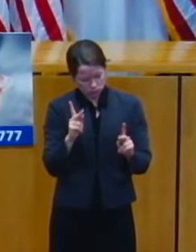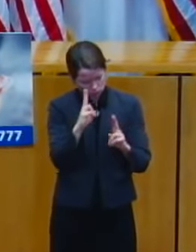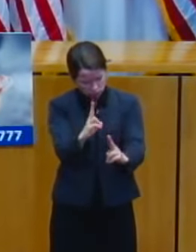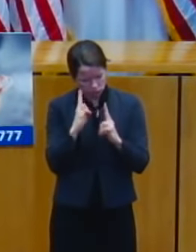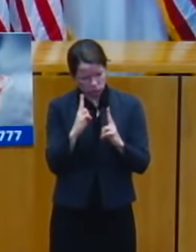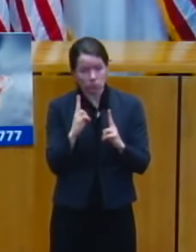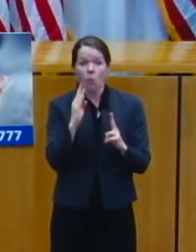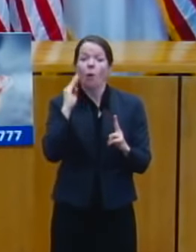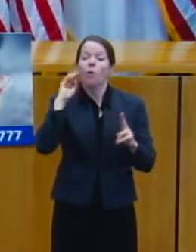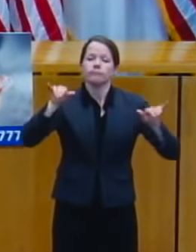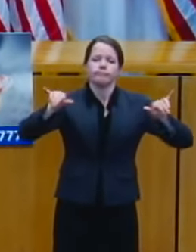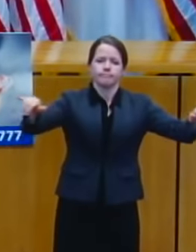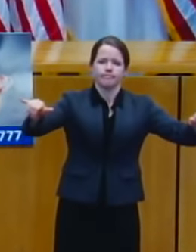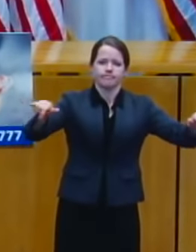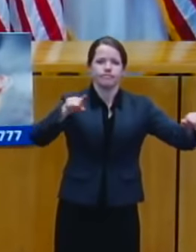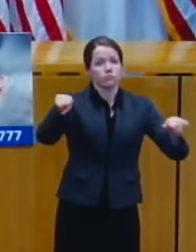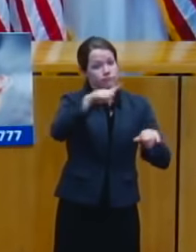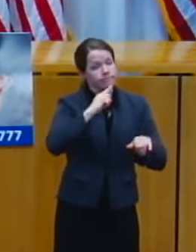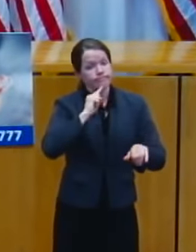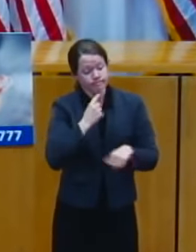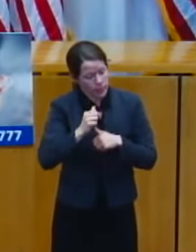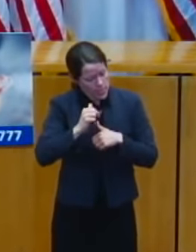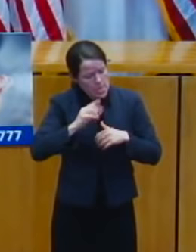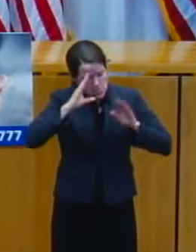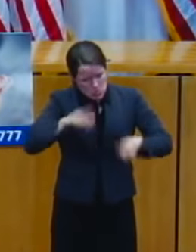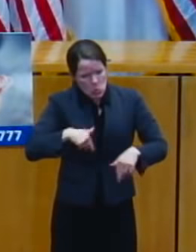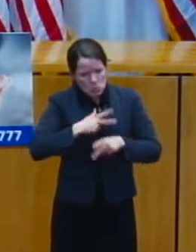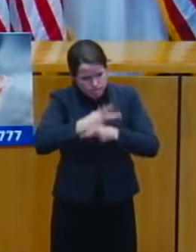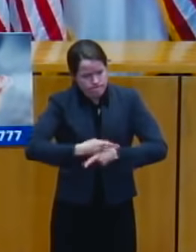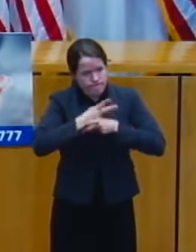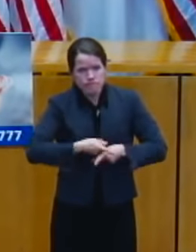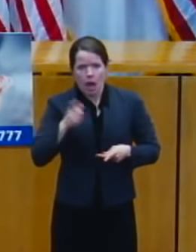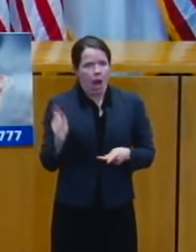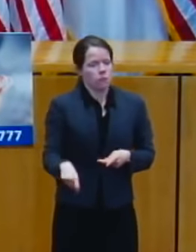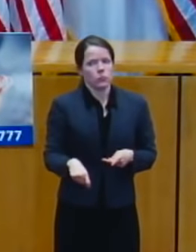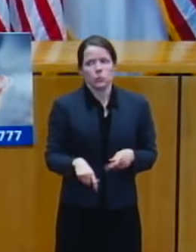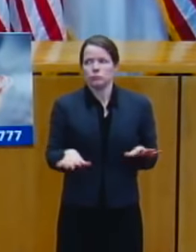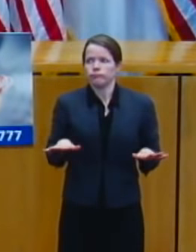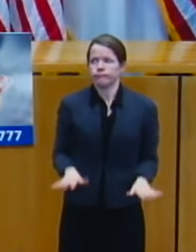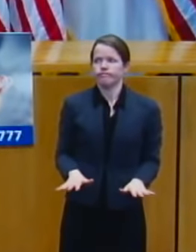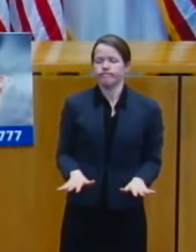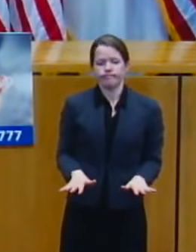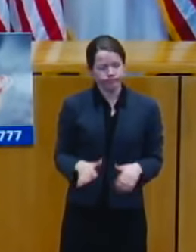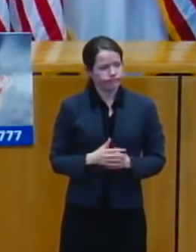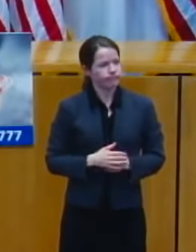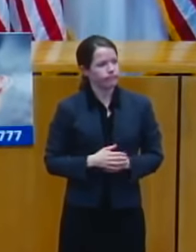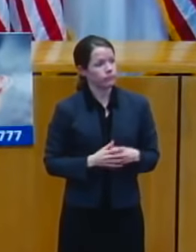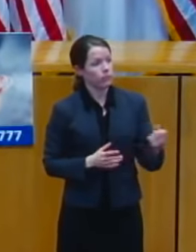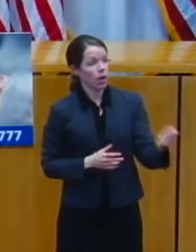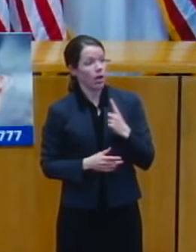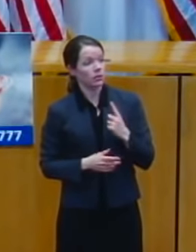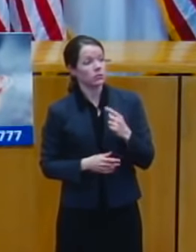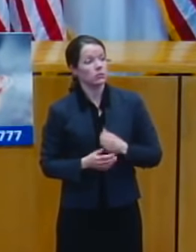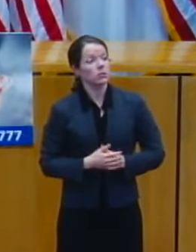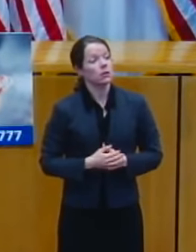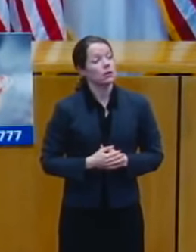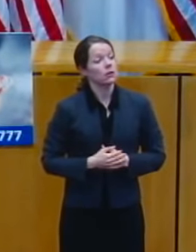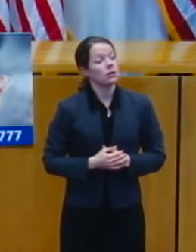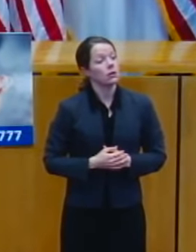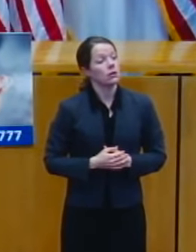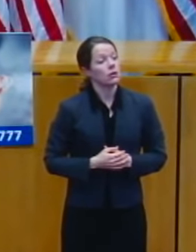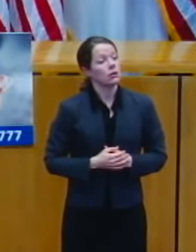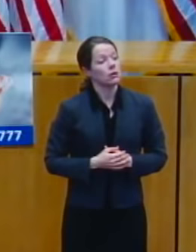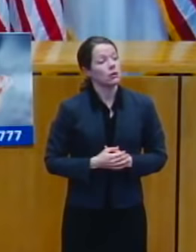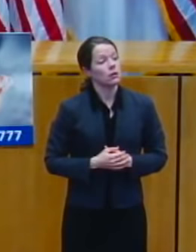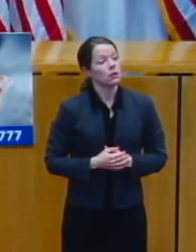that people are taking this stuff seriously and doing the things they should be doing to stop the spread. So in 20 last week,